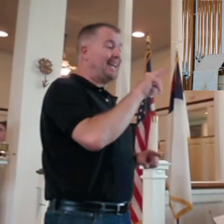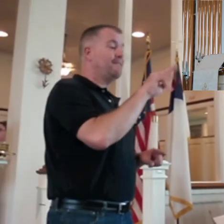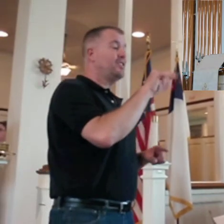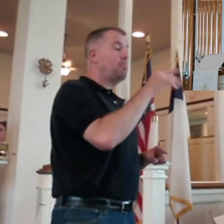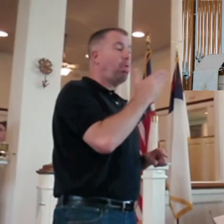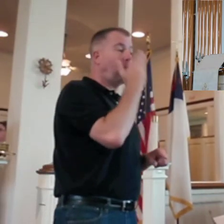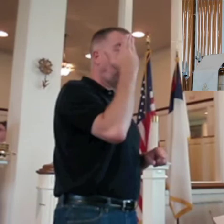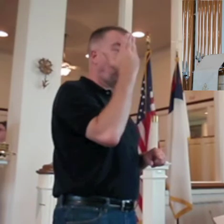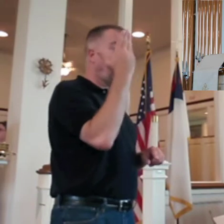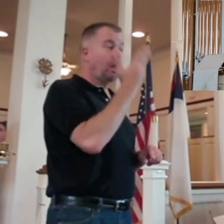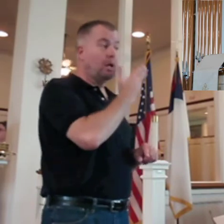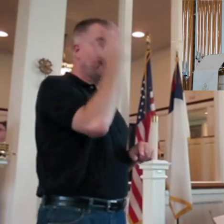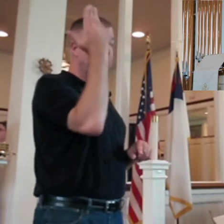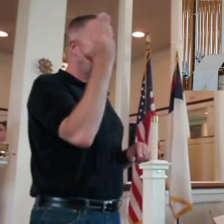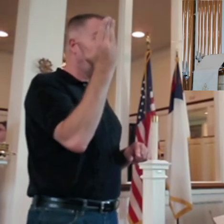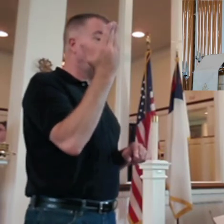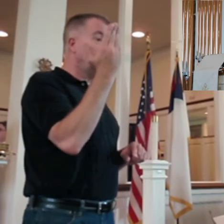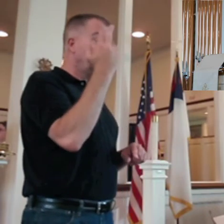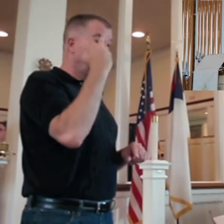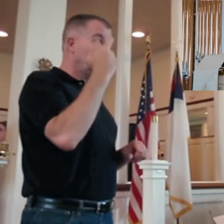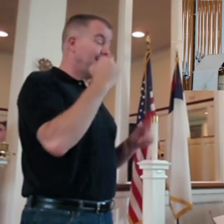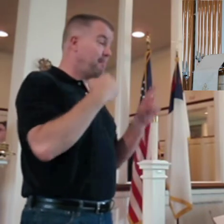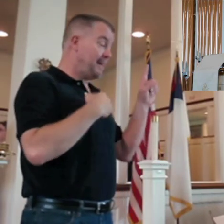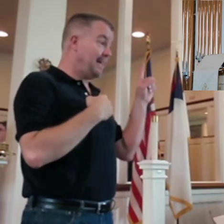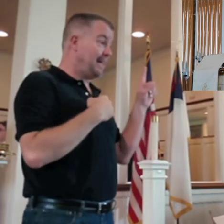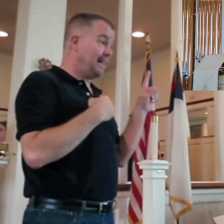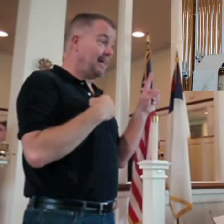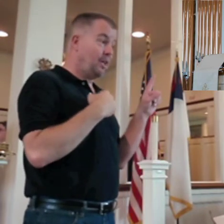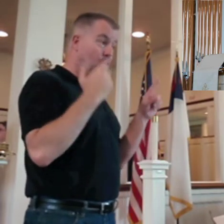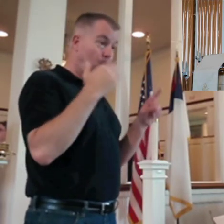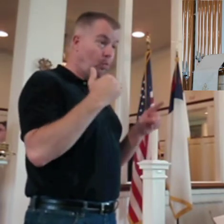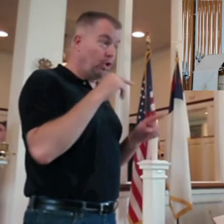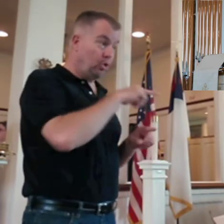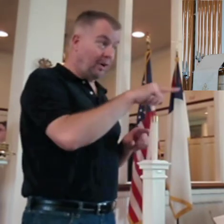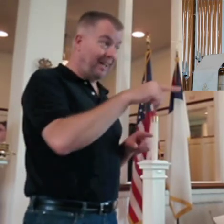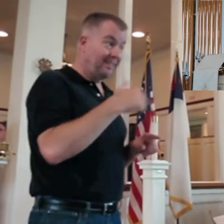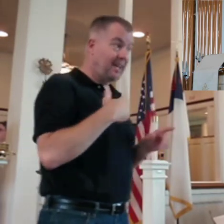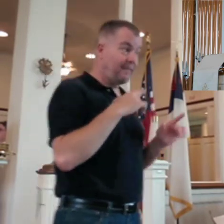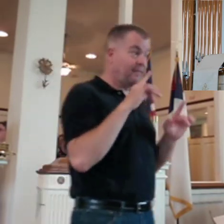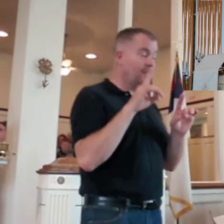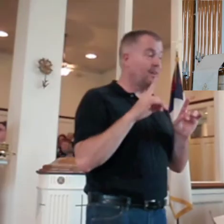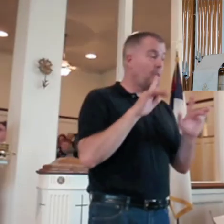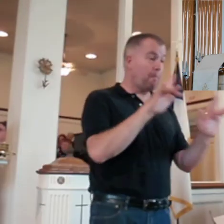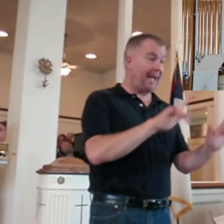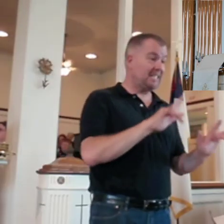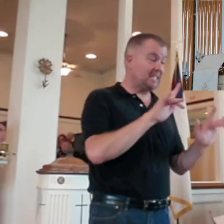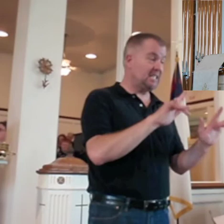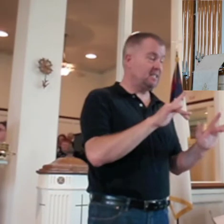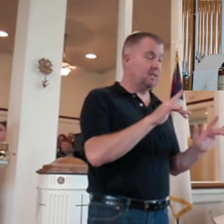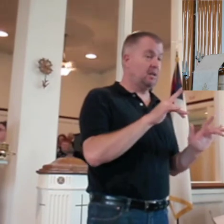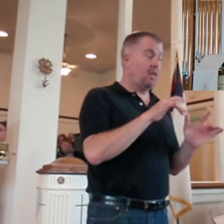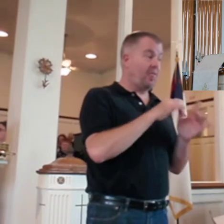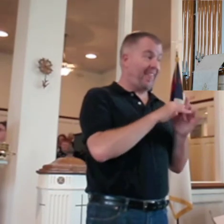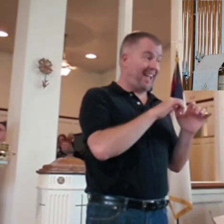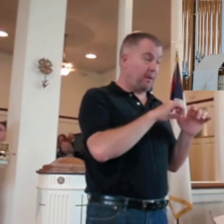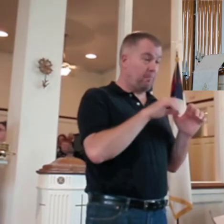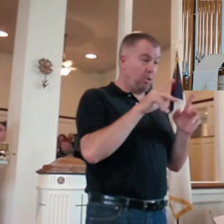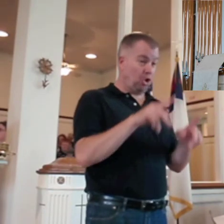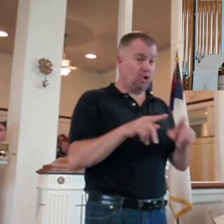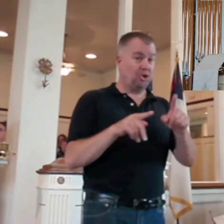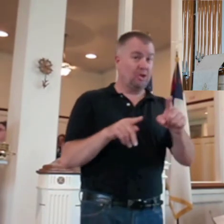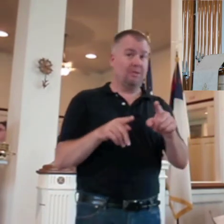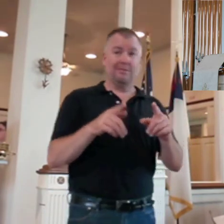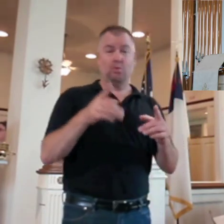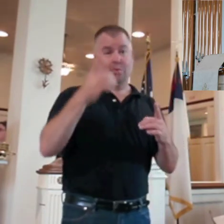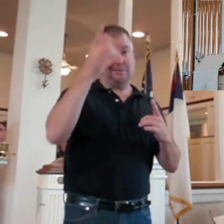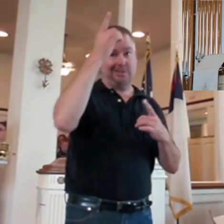you? Do you see me? Will you have compassion and say, that could be me? Will you